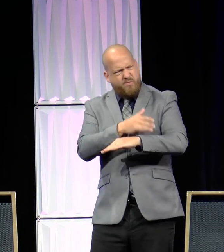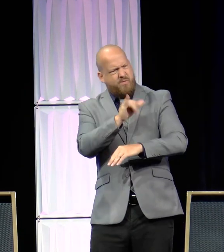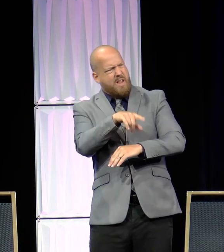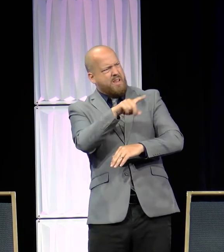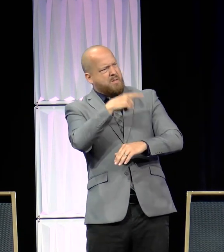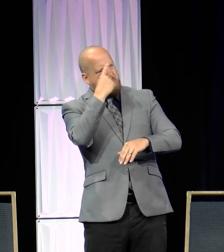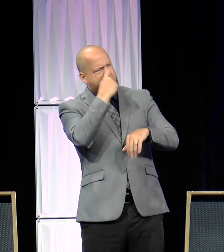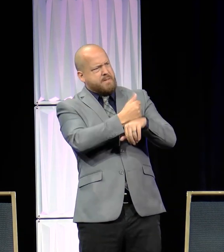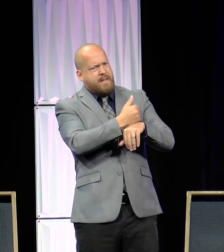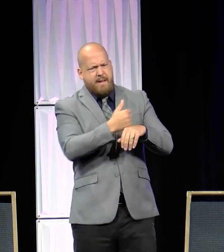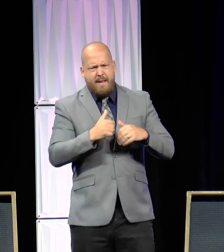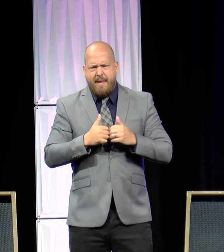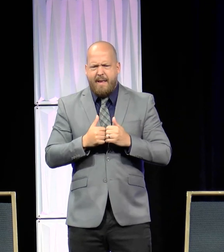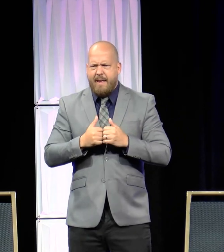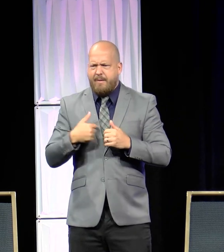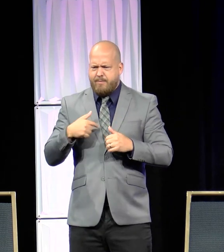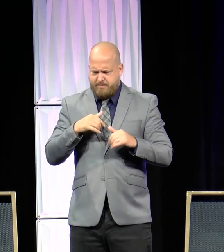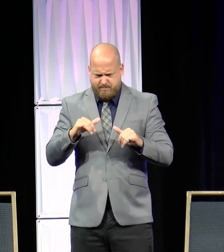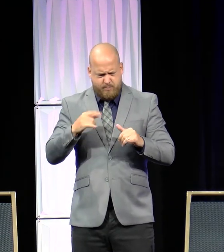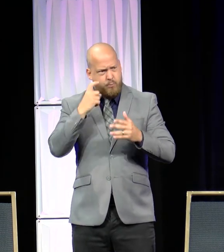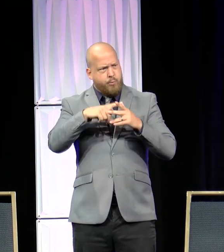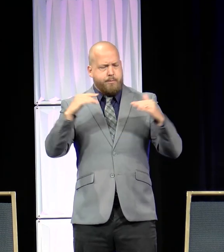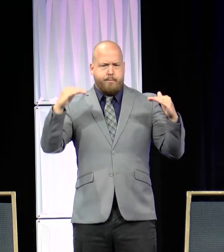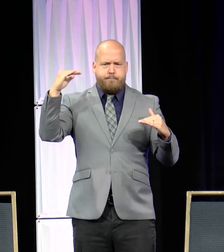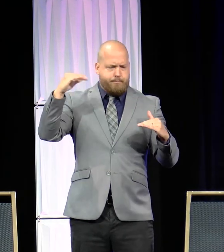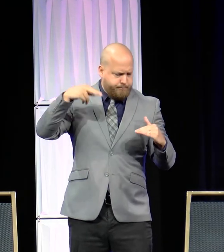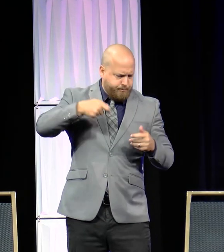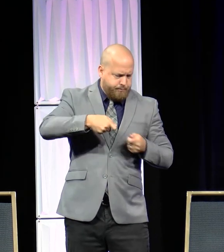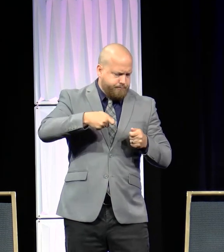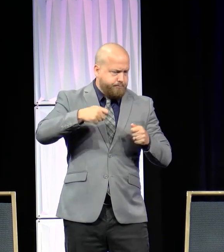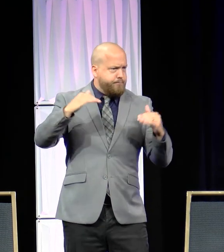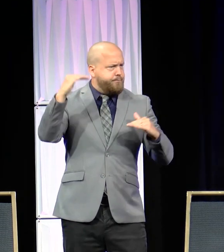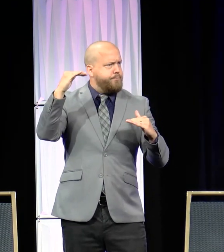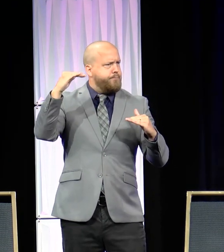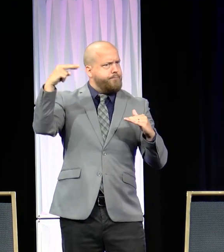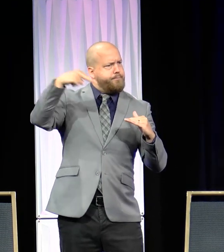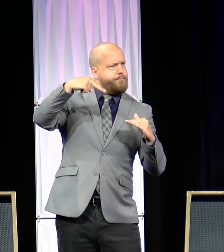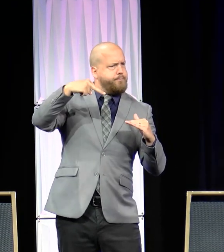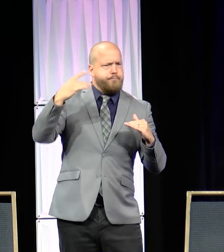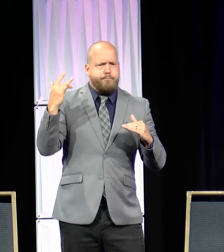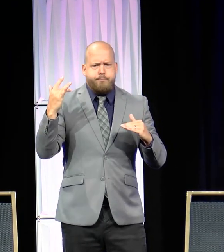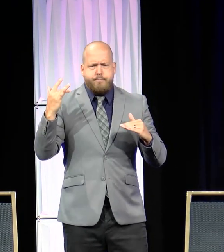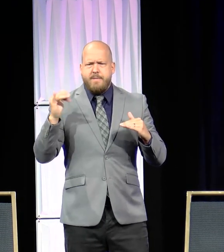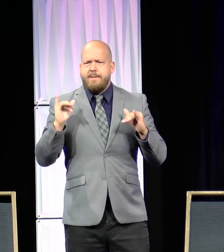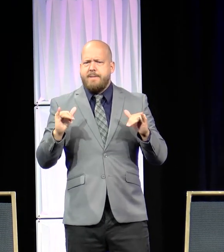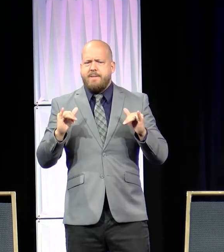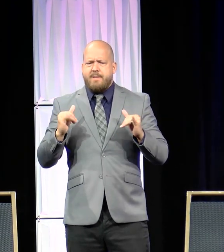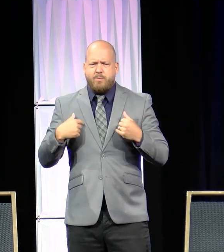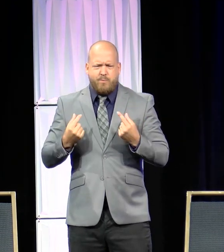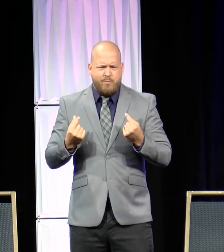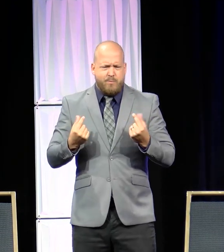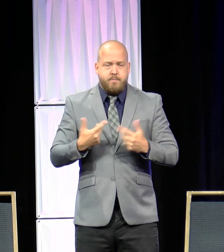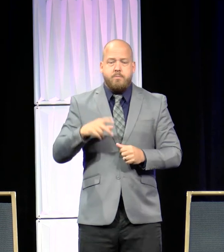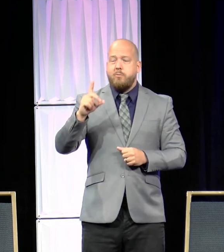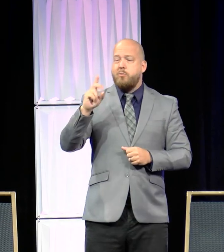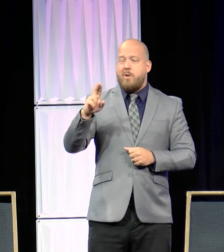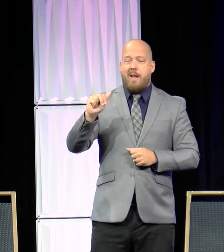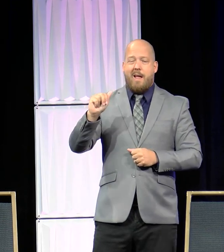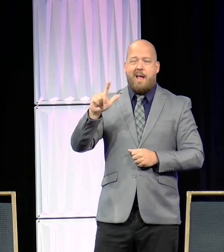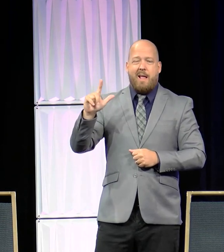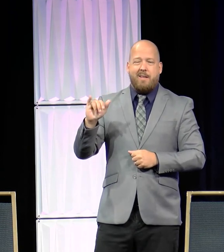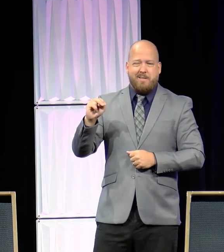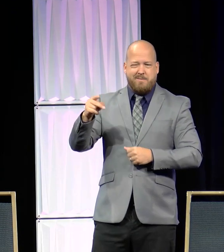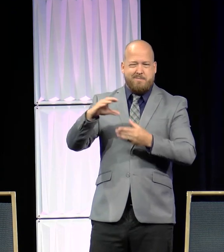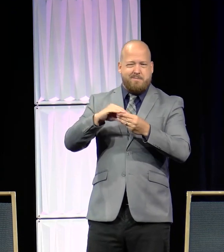work. So when I hear Dr. Allen share the research, it really, really,